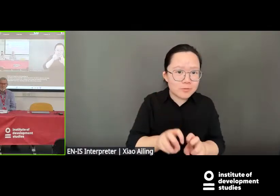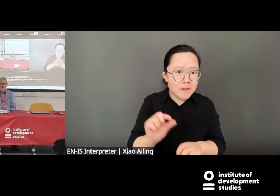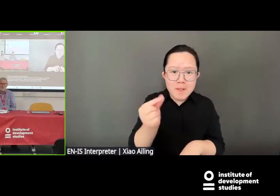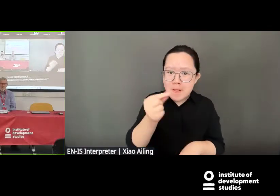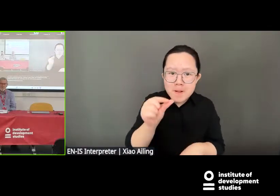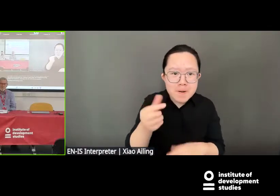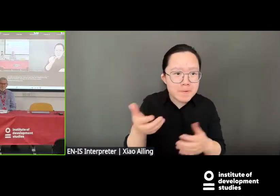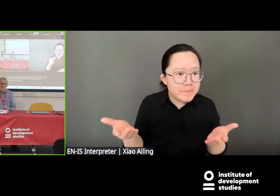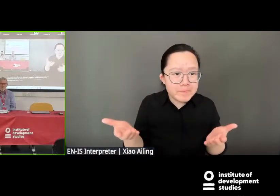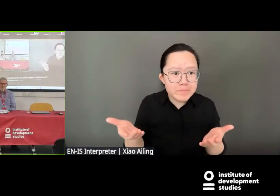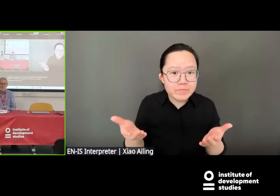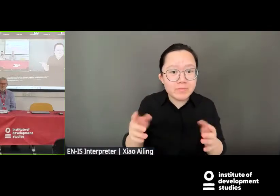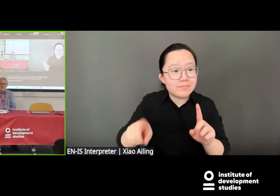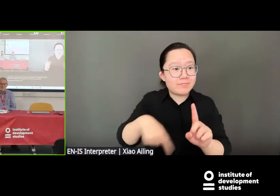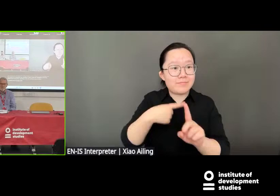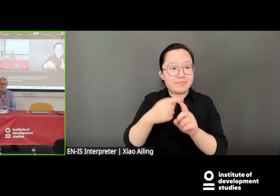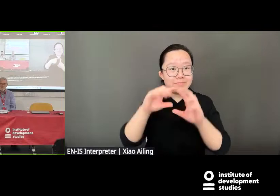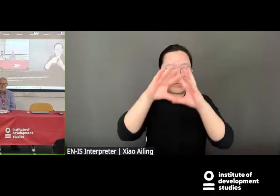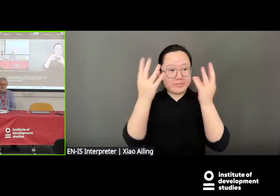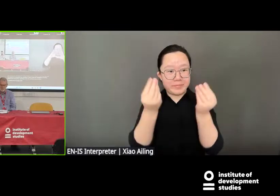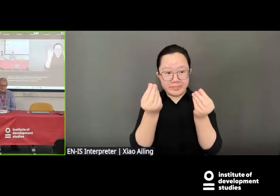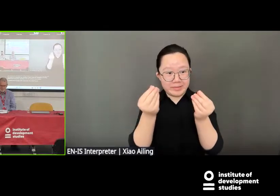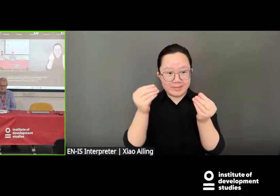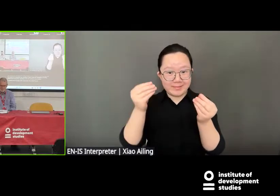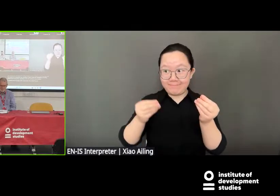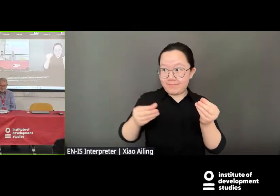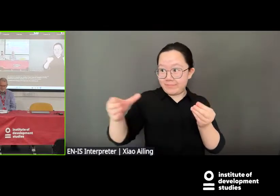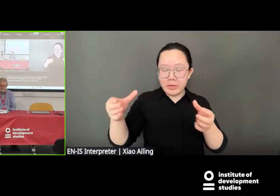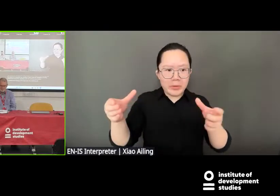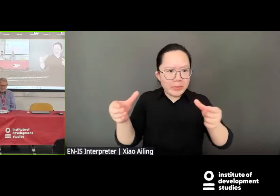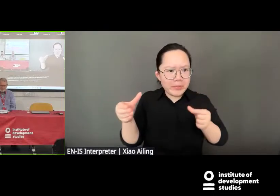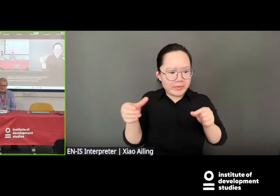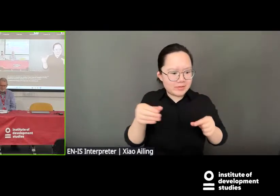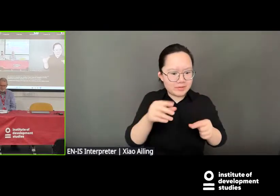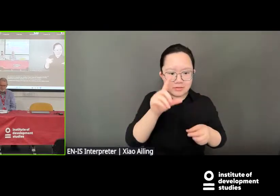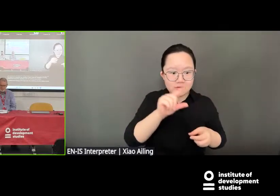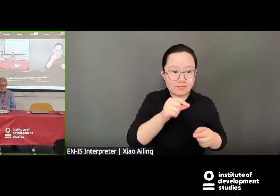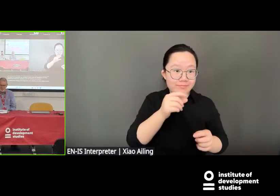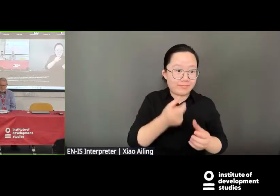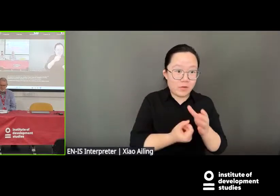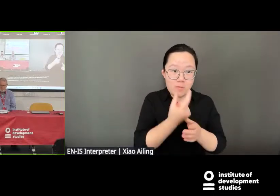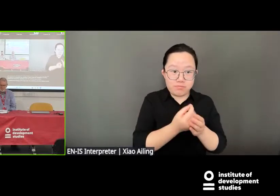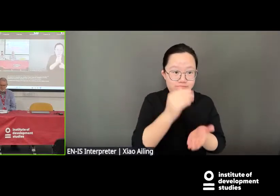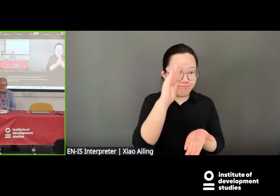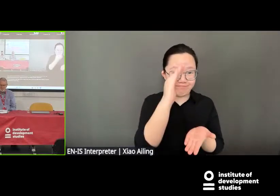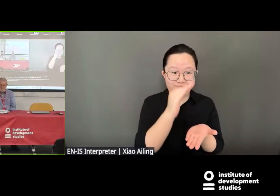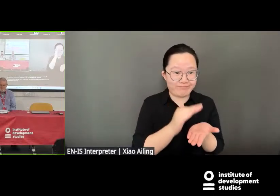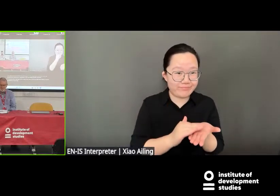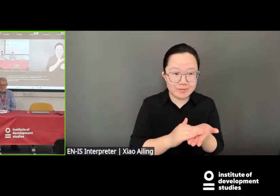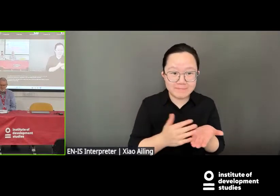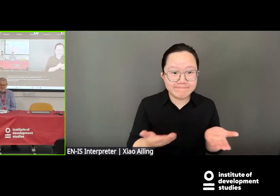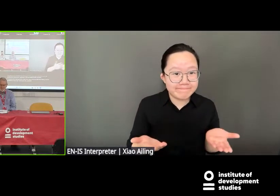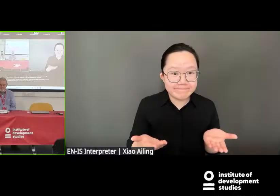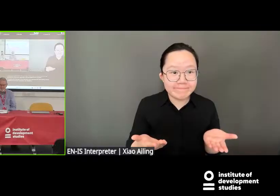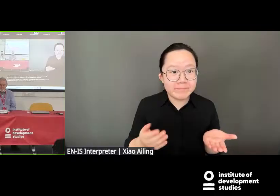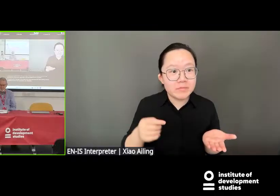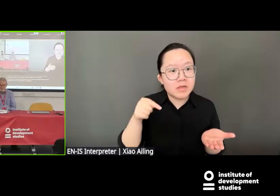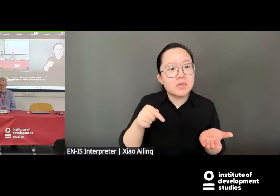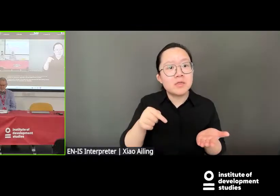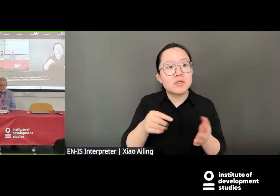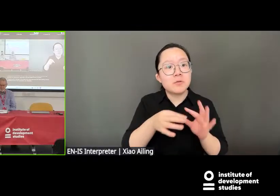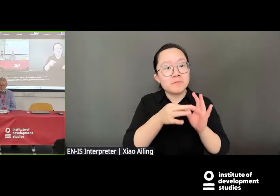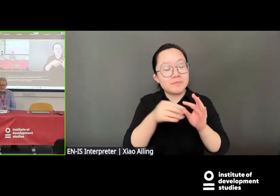term, more resources and skills training could be provided to ensure that researchers with disabilities, as well as